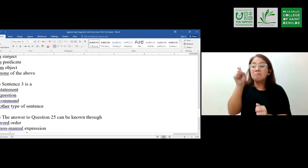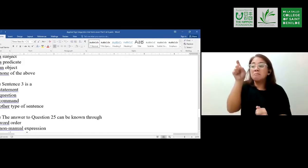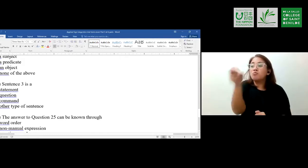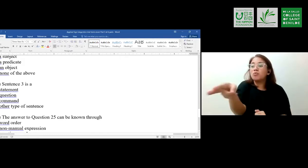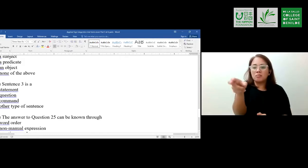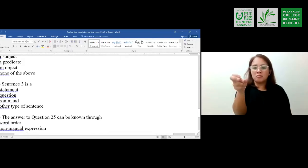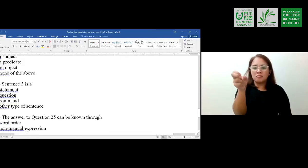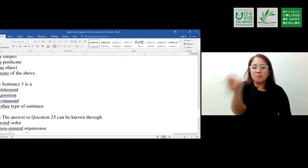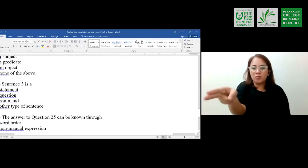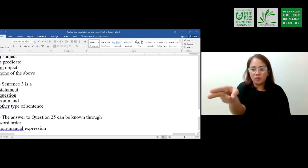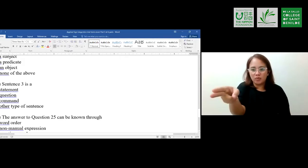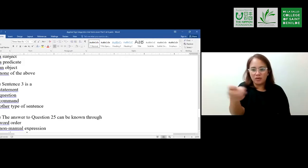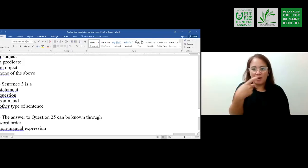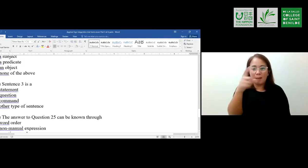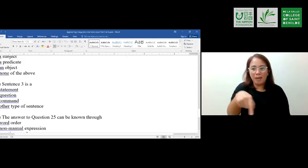Not C, B.